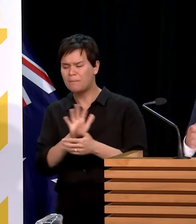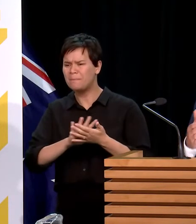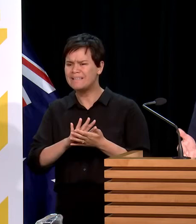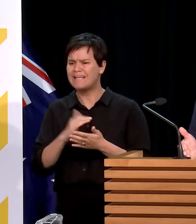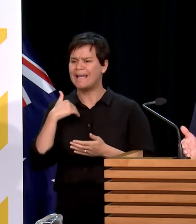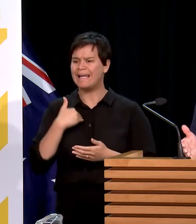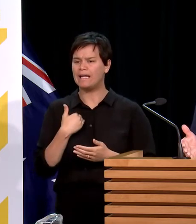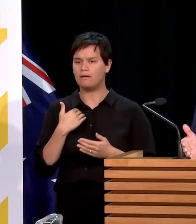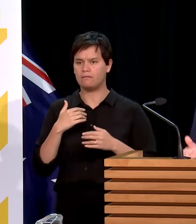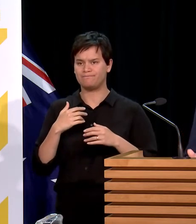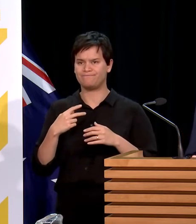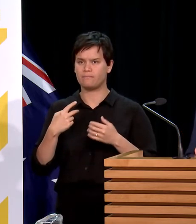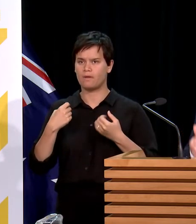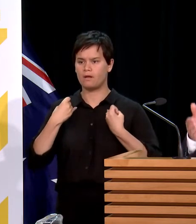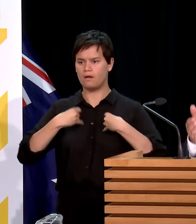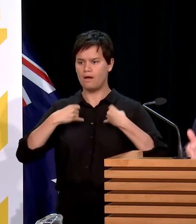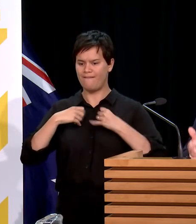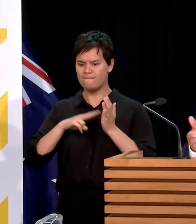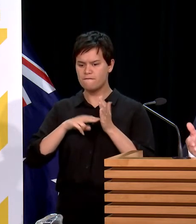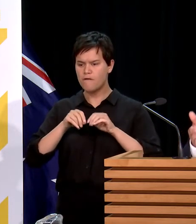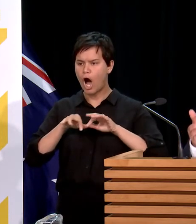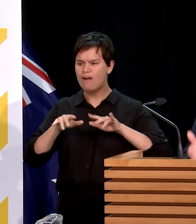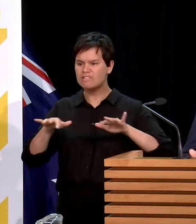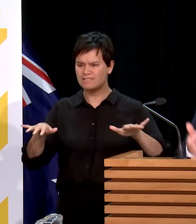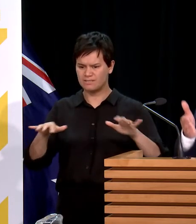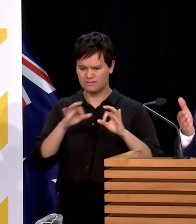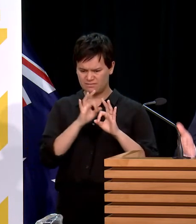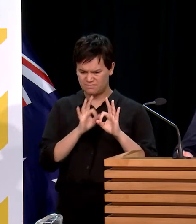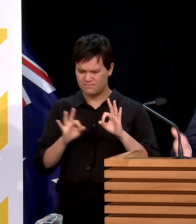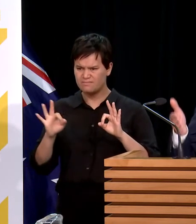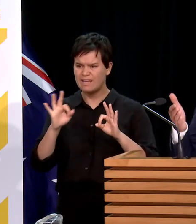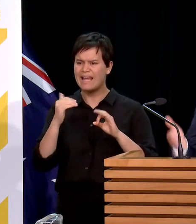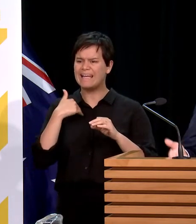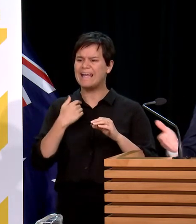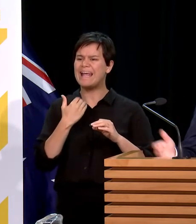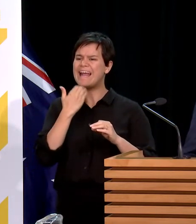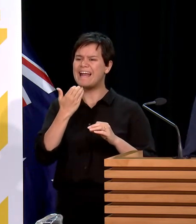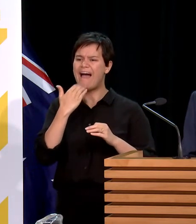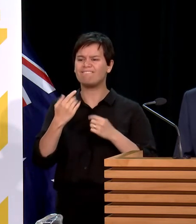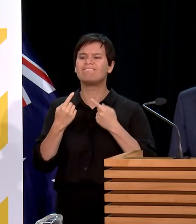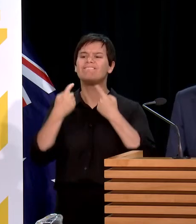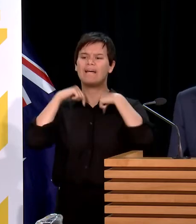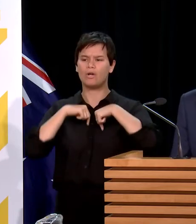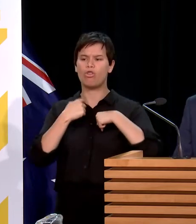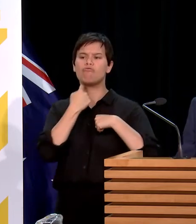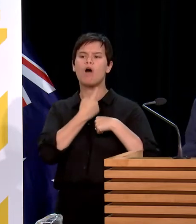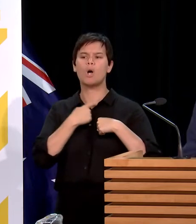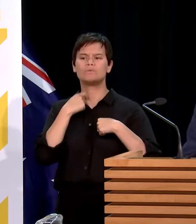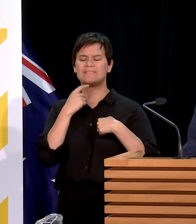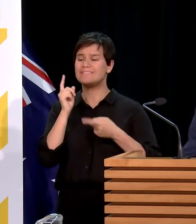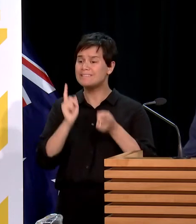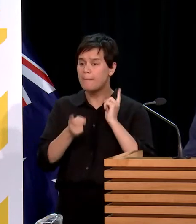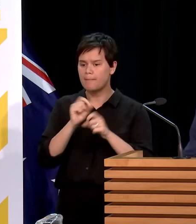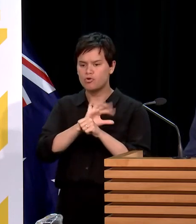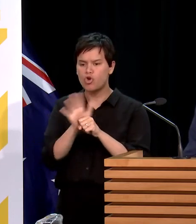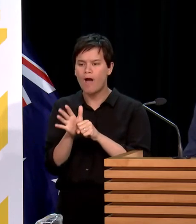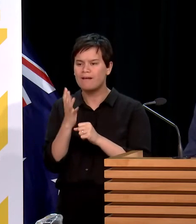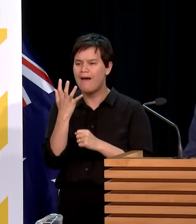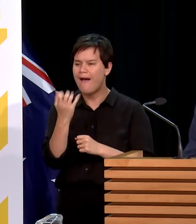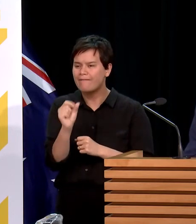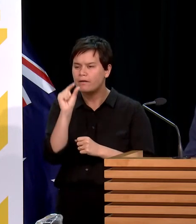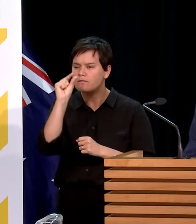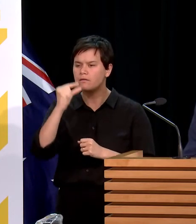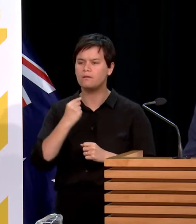in this case, good work by the public health unit. Because she remains symptomatic, they repeated the test on consecutive days. How are people who are required to be